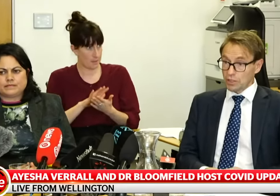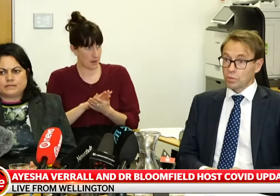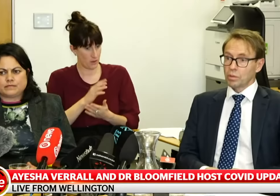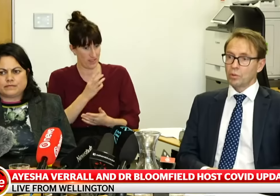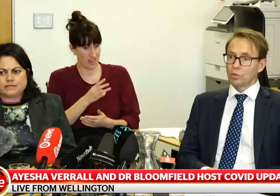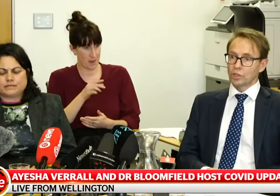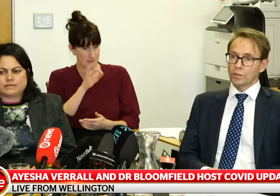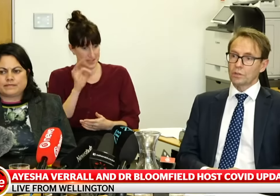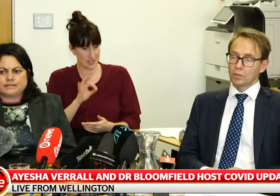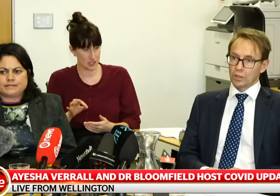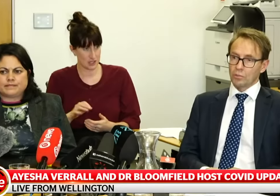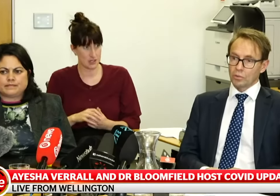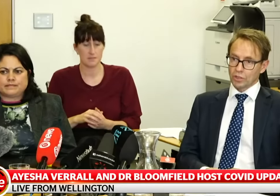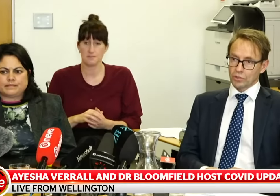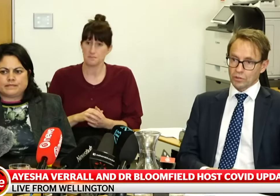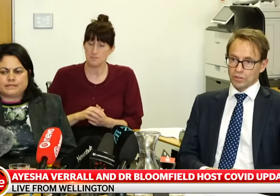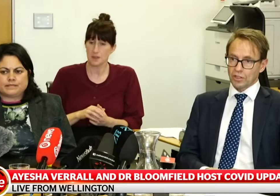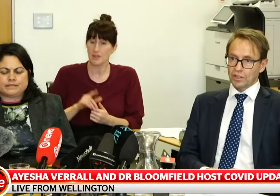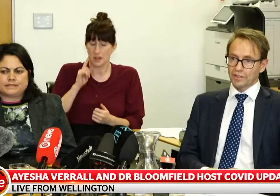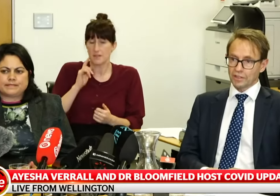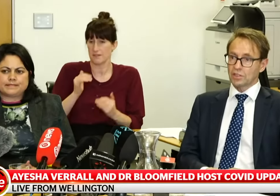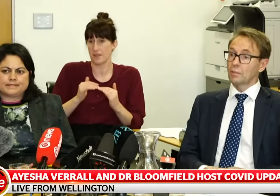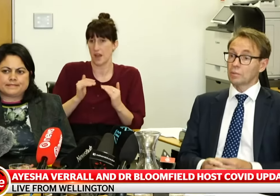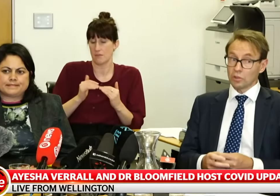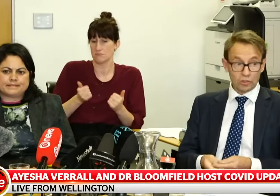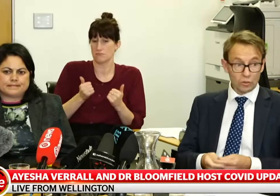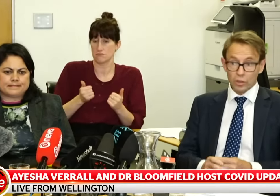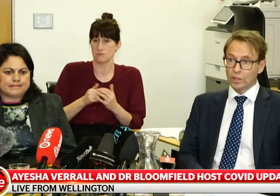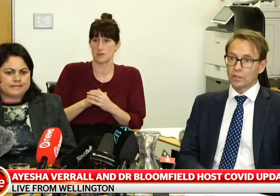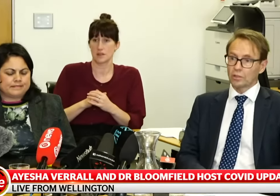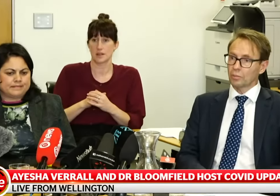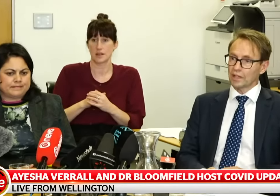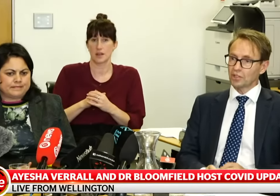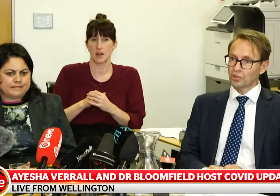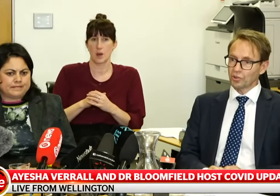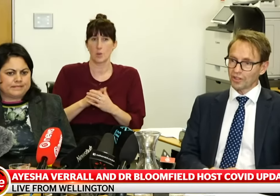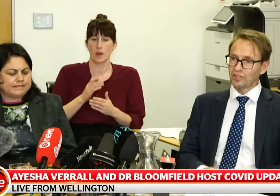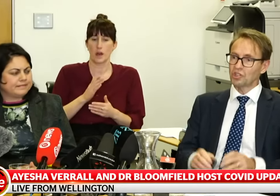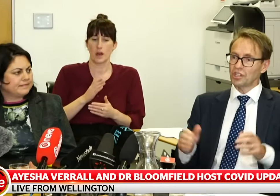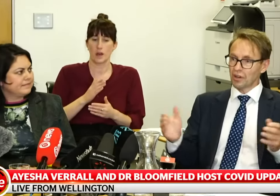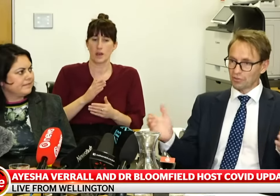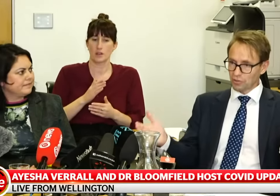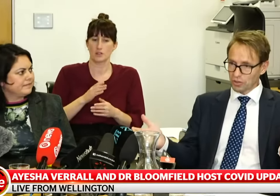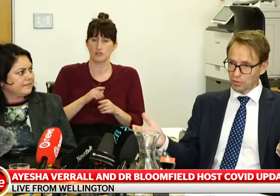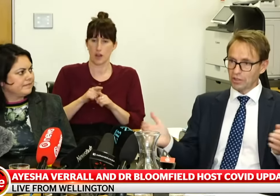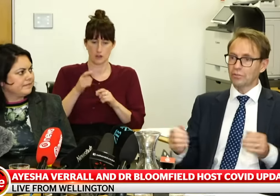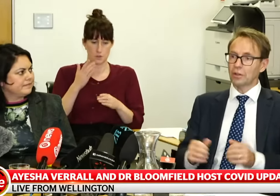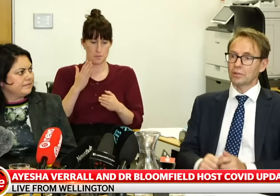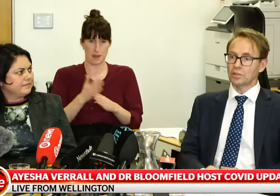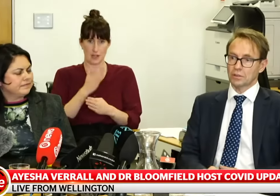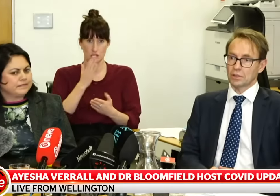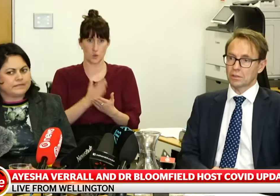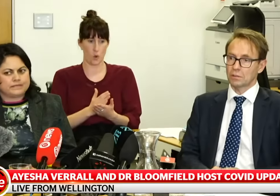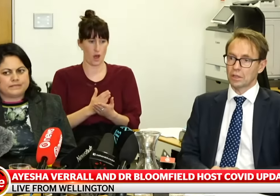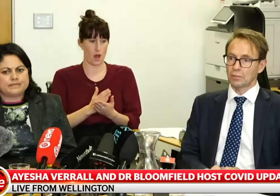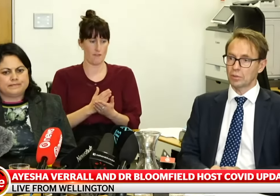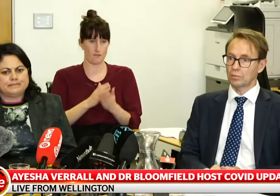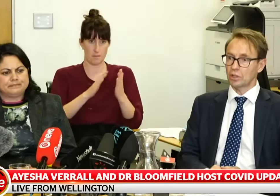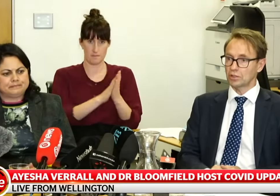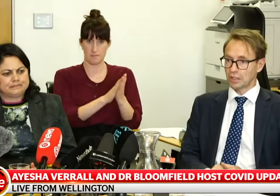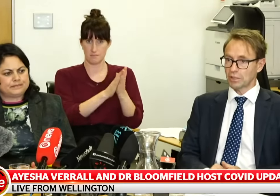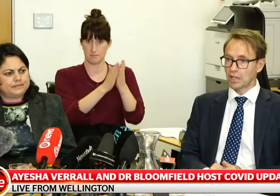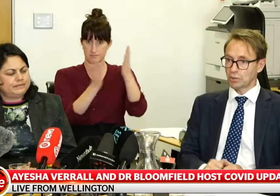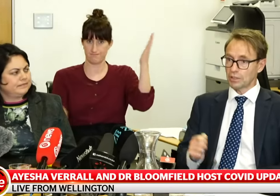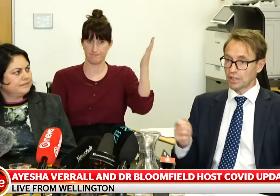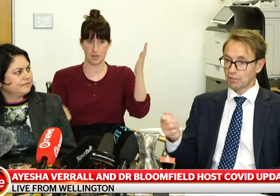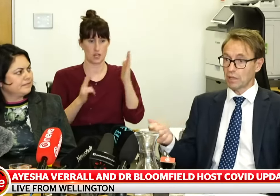very reasonable proportion. What I'm also interested in, and this is something we're still working on, is making sure that there's geographical spread of those. So we